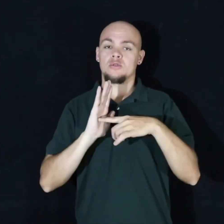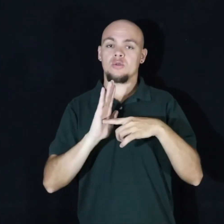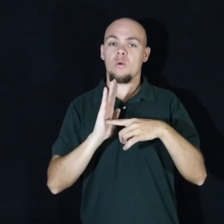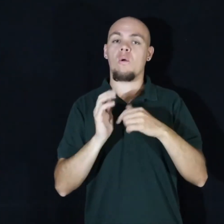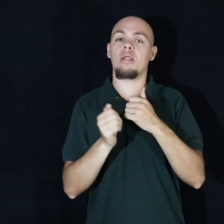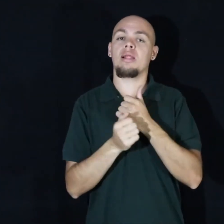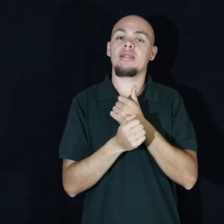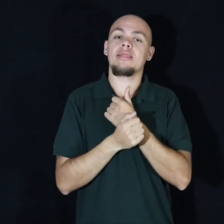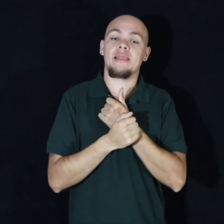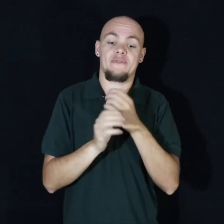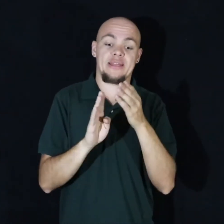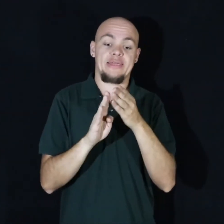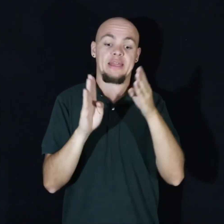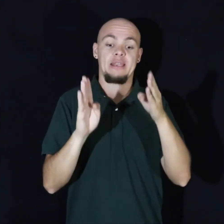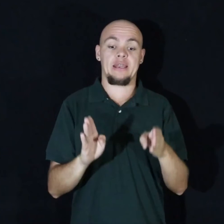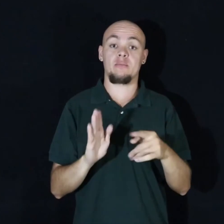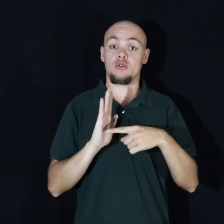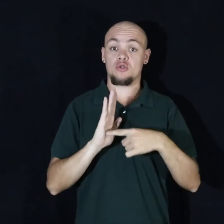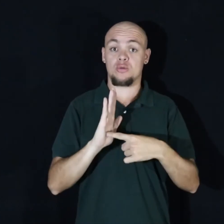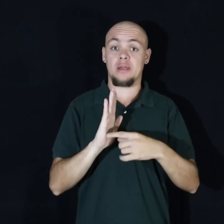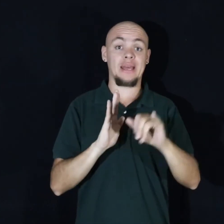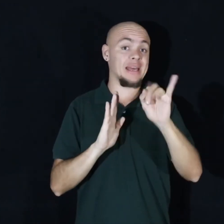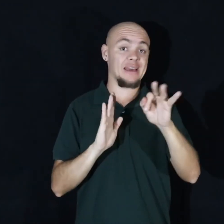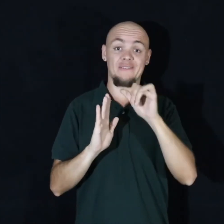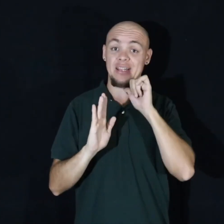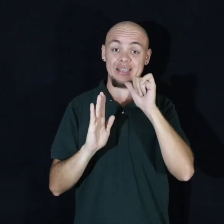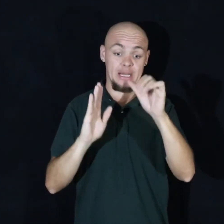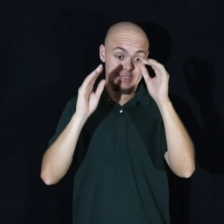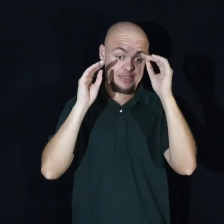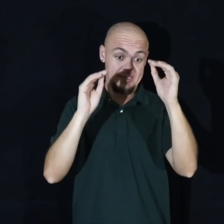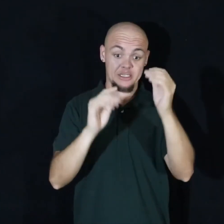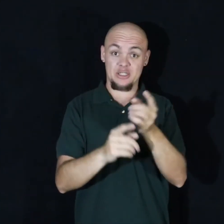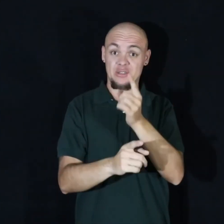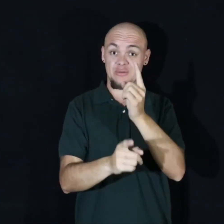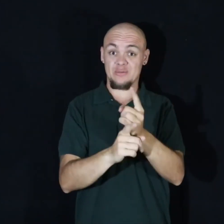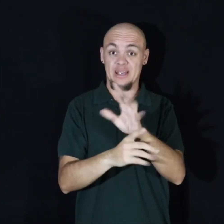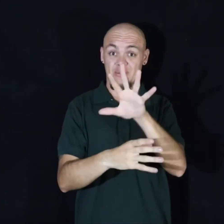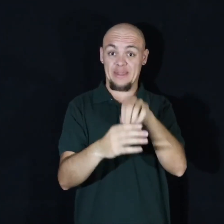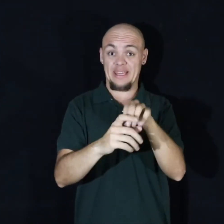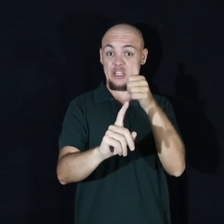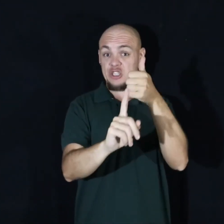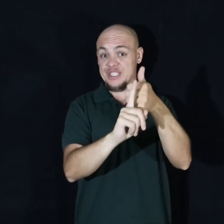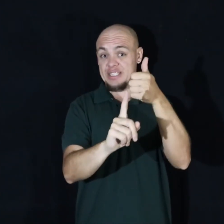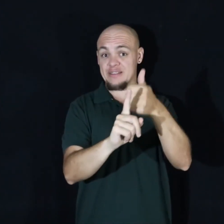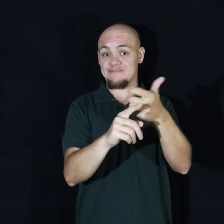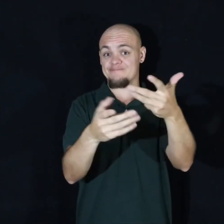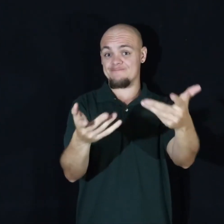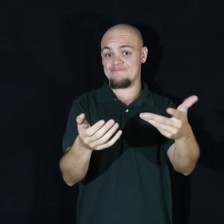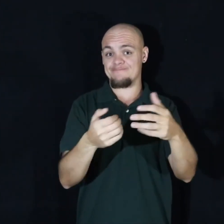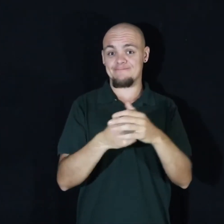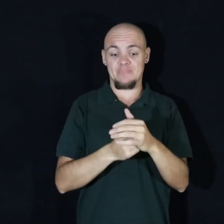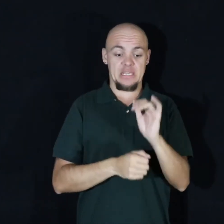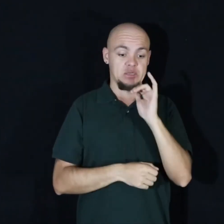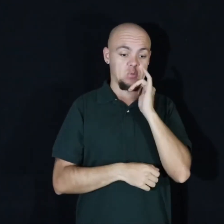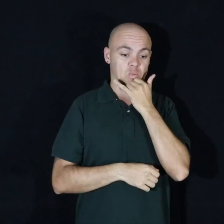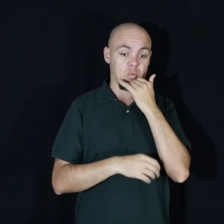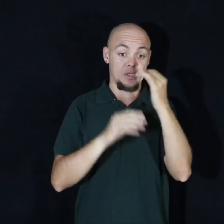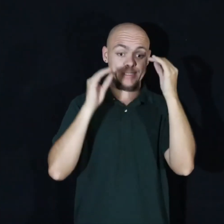should prompt us towards love of our neighbor. And if that is not what this teaching is producing within